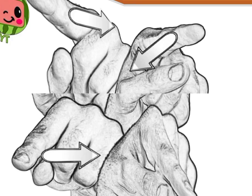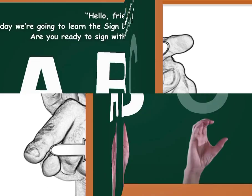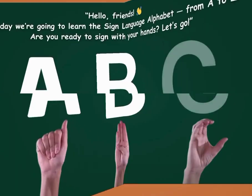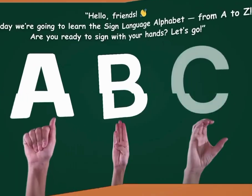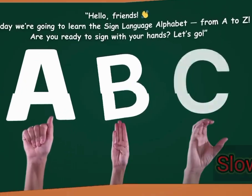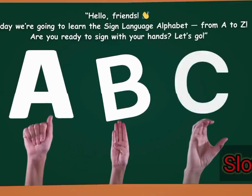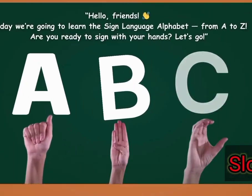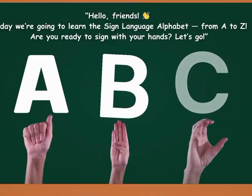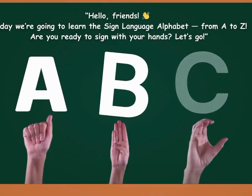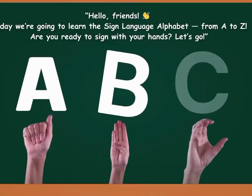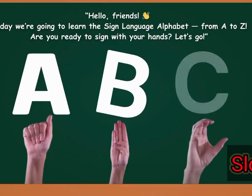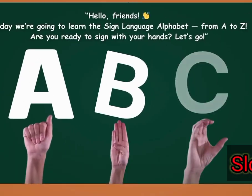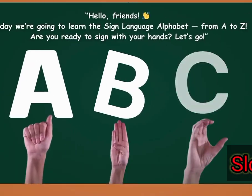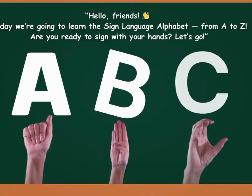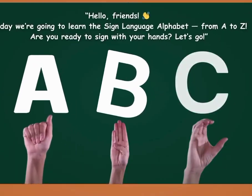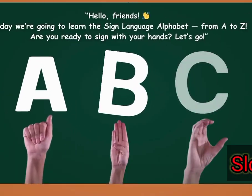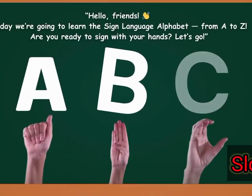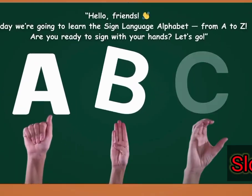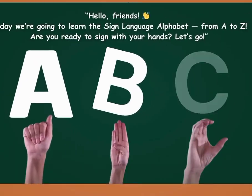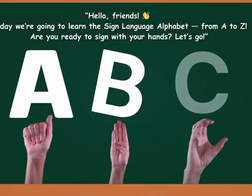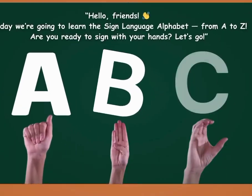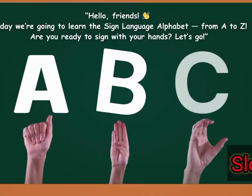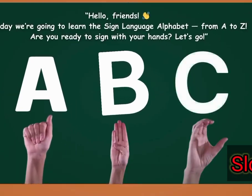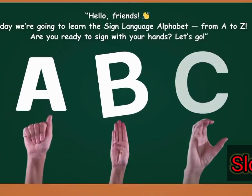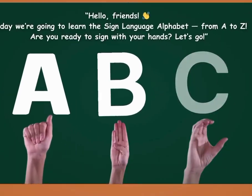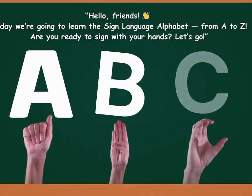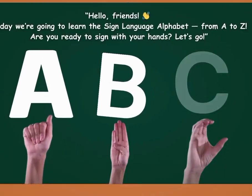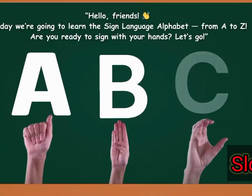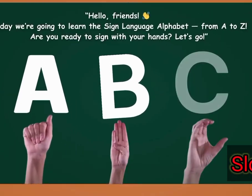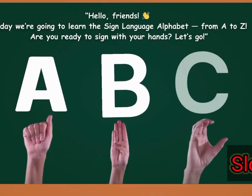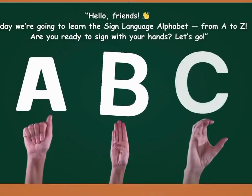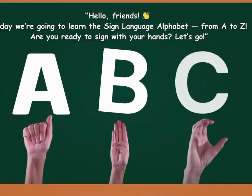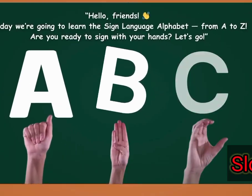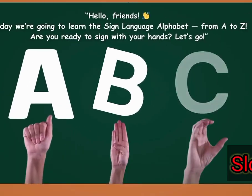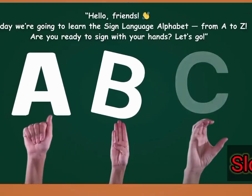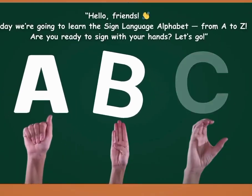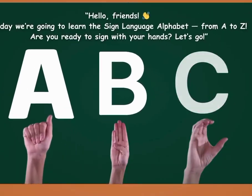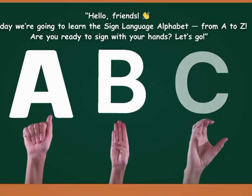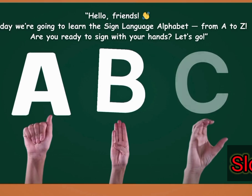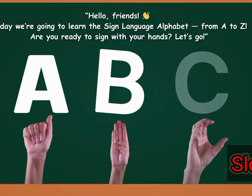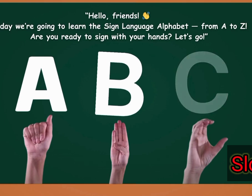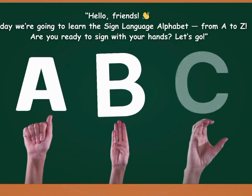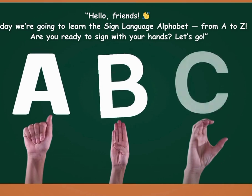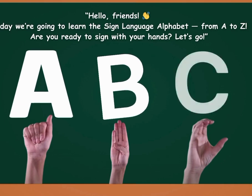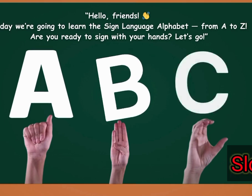Hello, friends. Today we're going to learn the sign language alphabet from A to